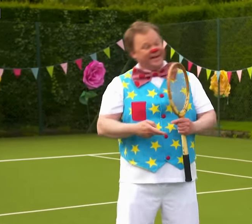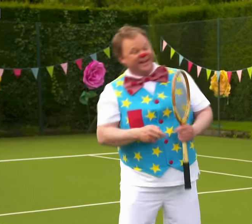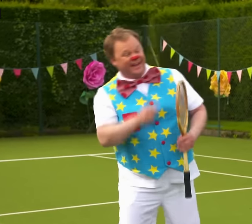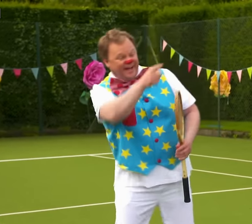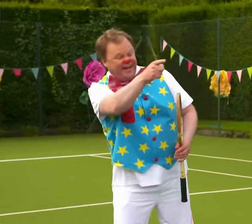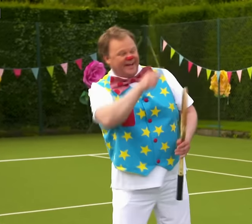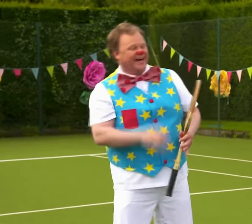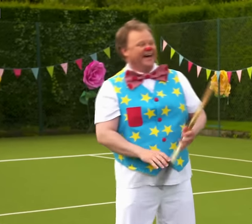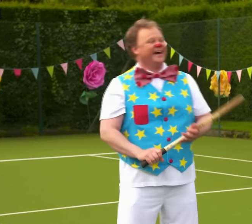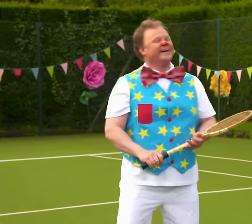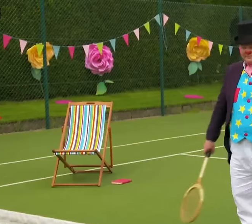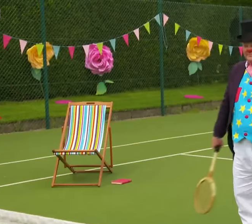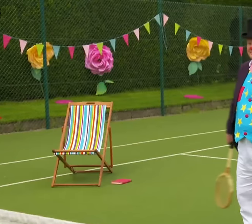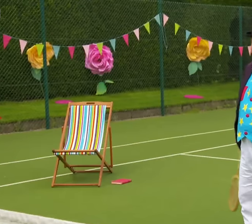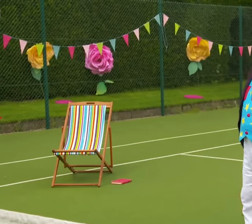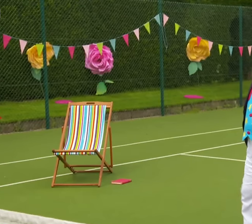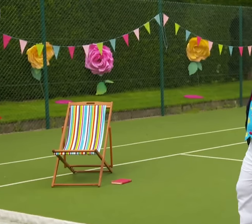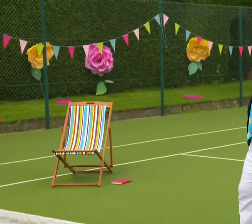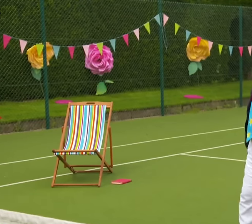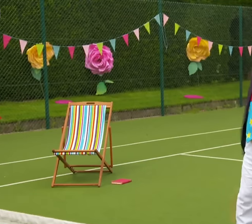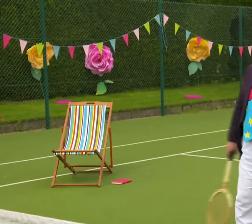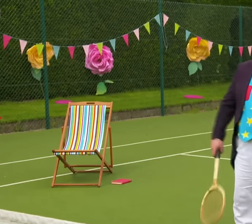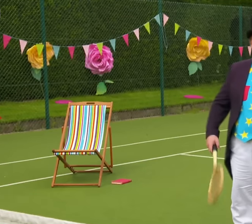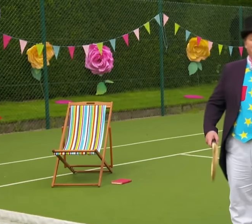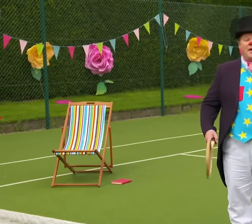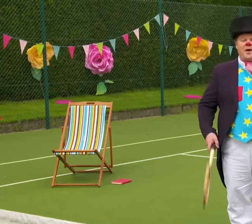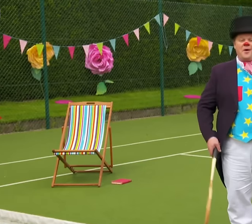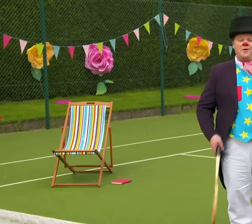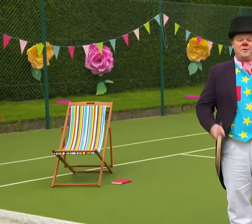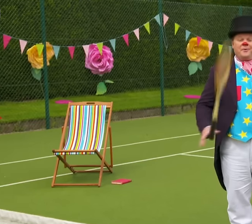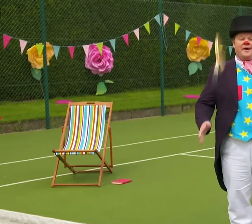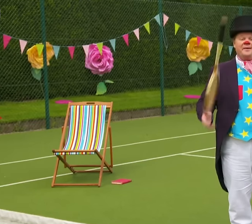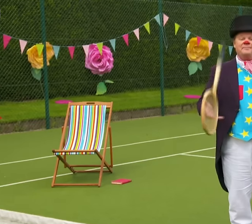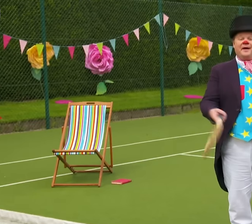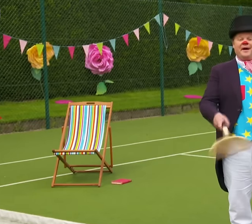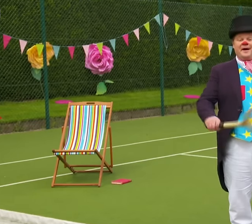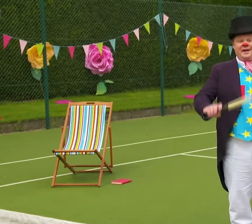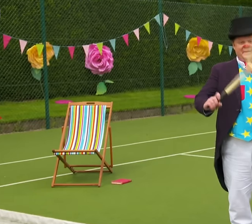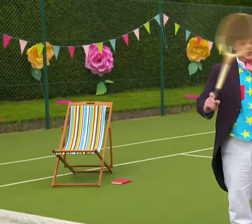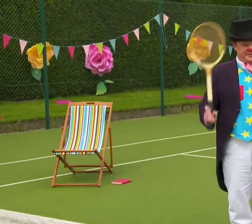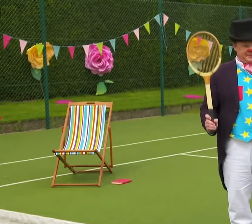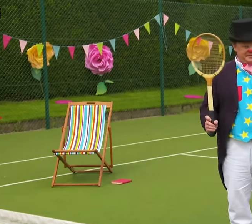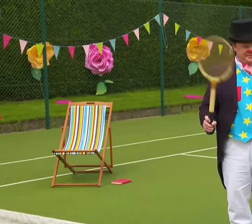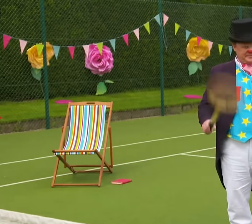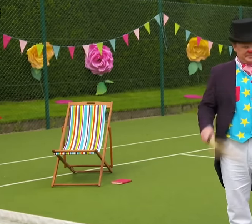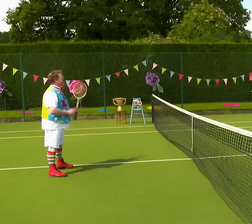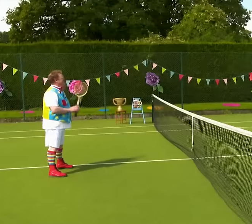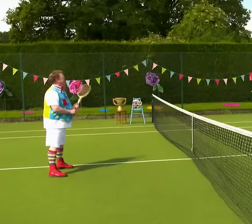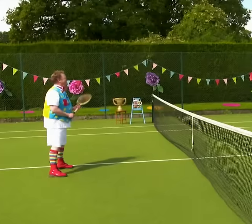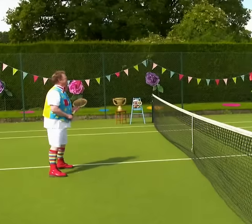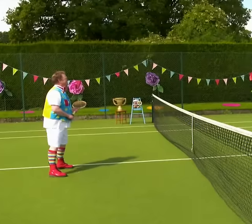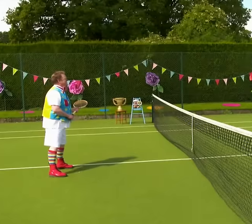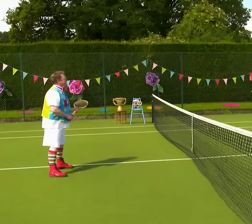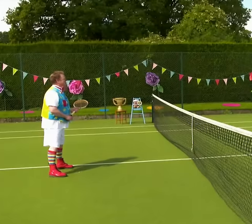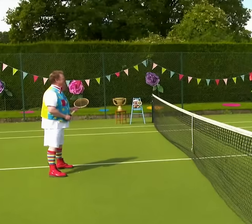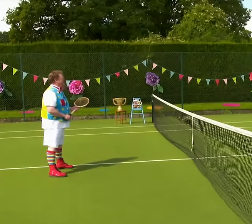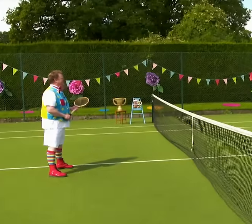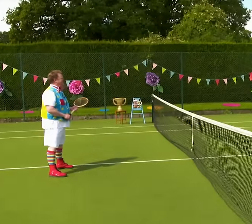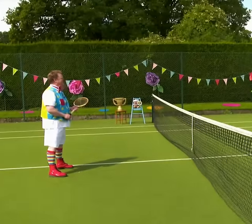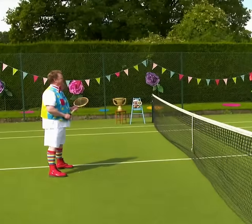Tumble. Hello, Lord Tumble. Oh, hello. Is Tumble Ted making sure